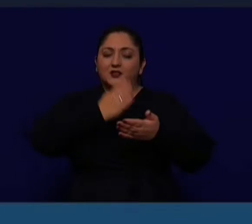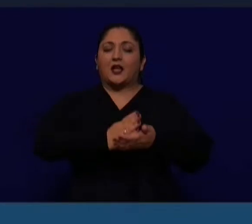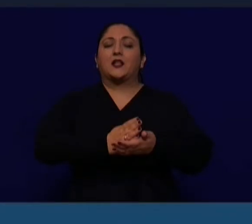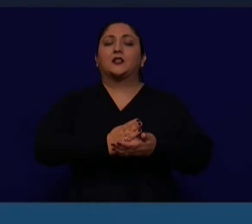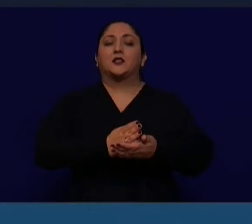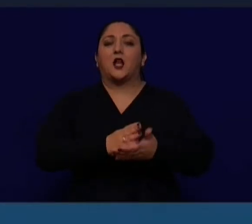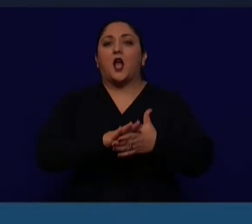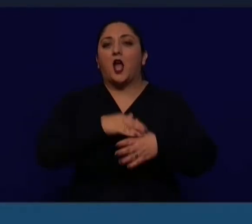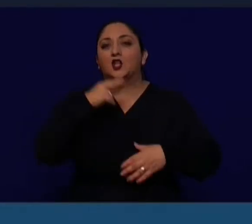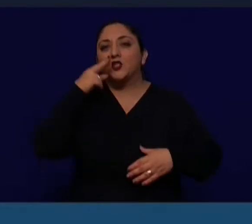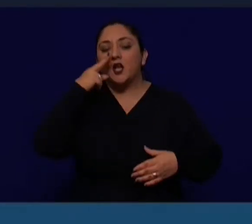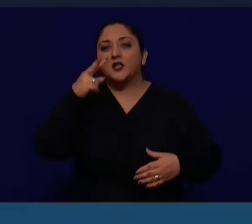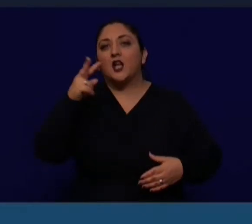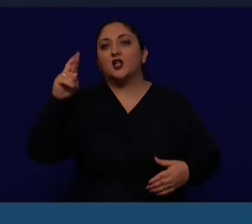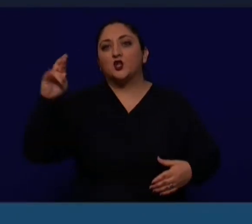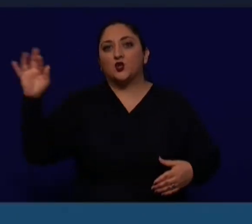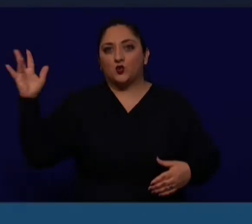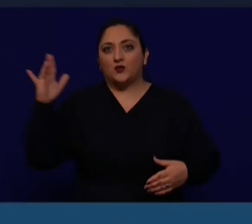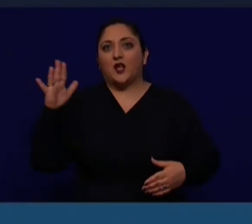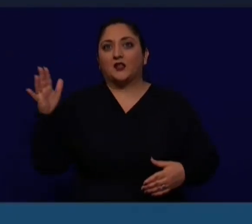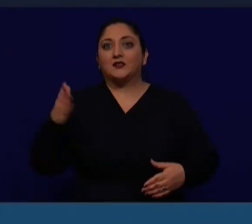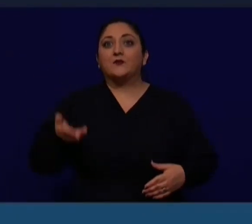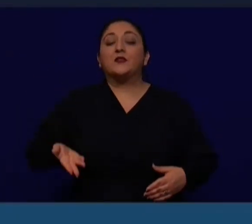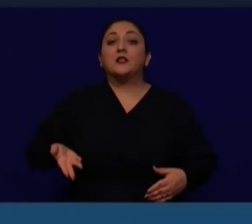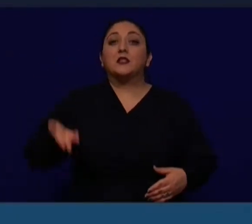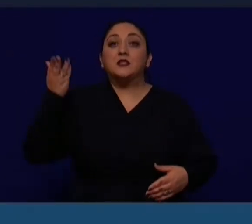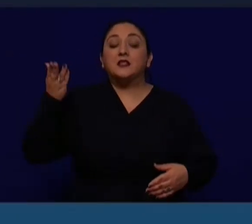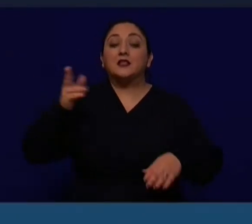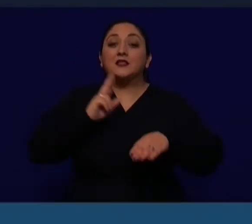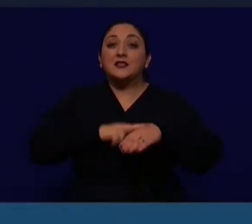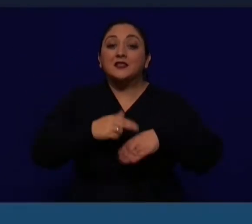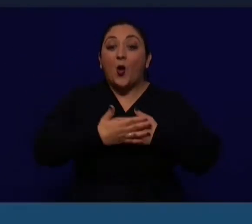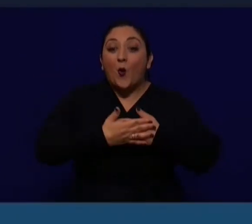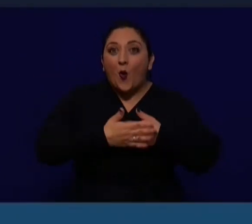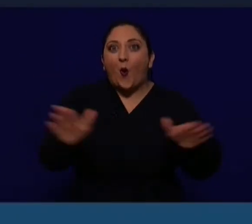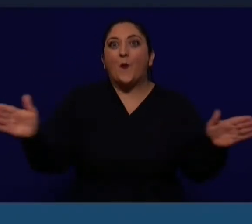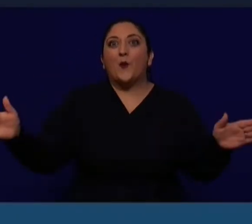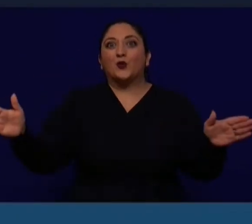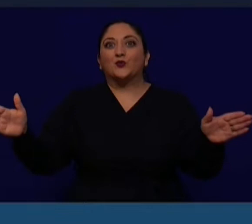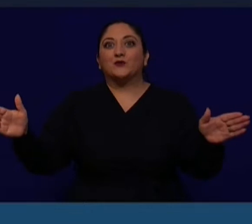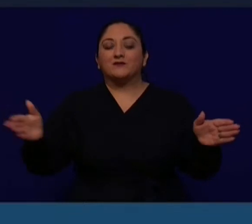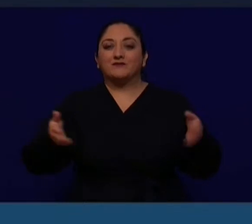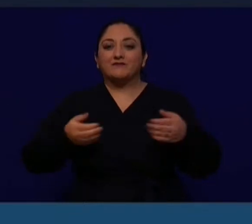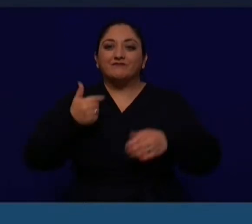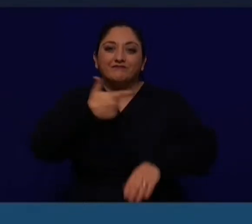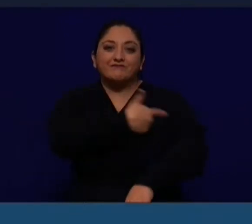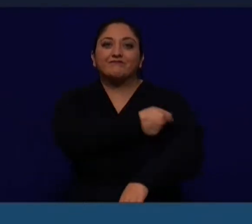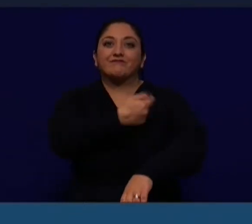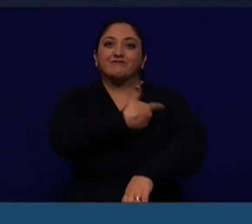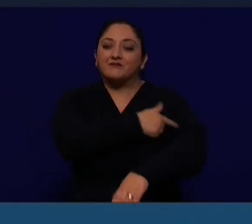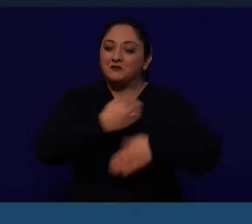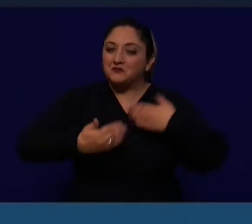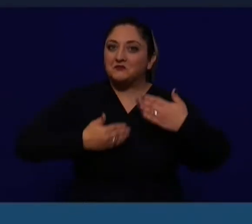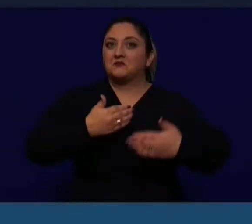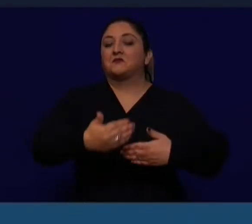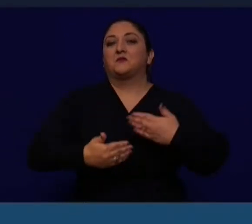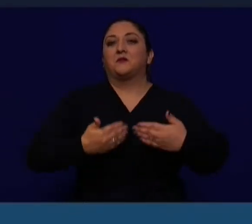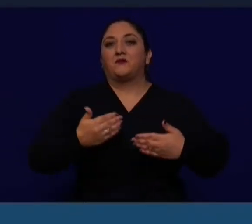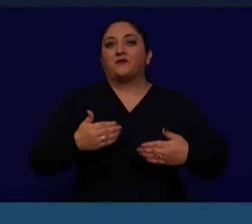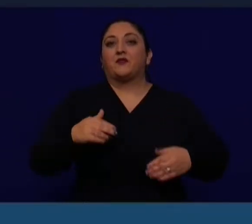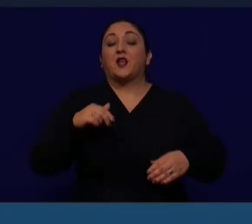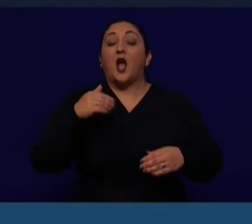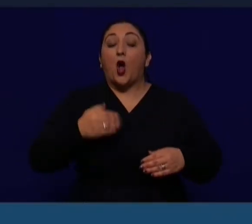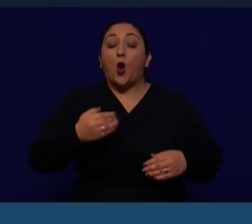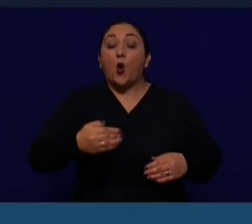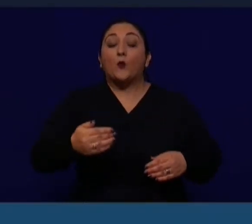fuq l-evidenza, allura iżjed aħna nistgħu niftħu iktar it-tilqim tagħna u għalhekk aħna issa ħanibdew inlaqmu